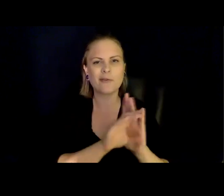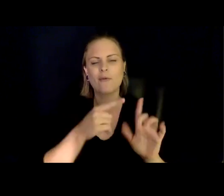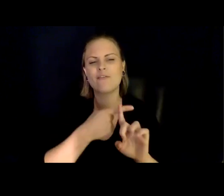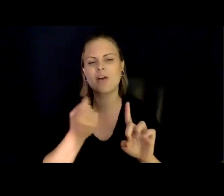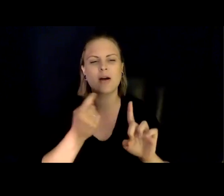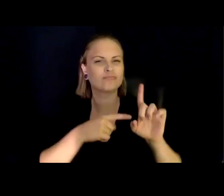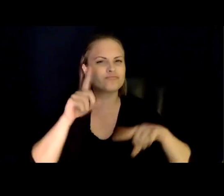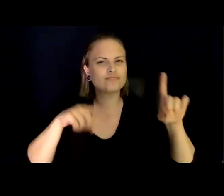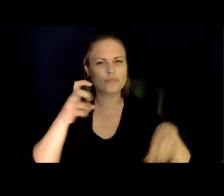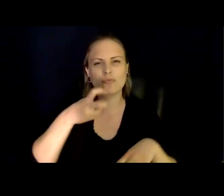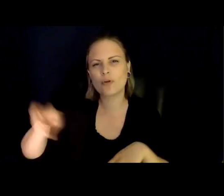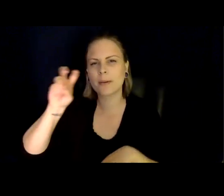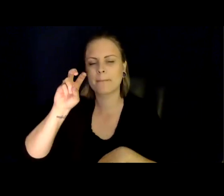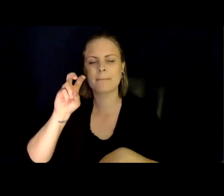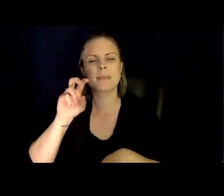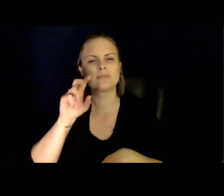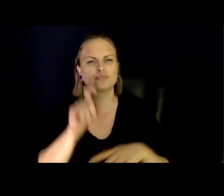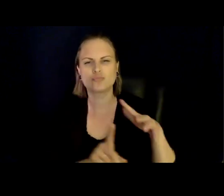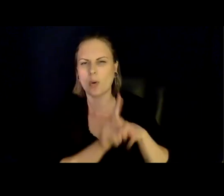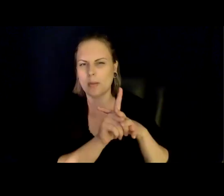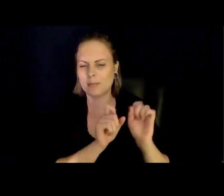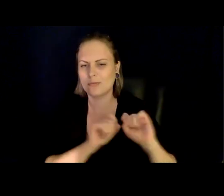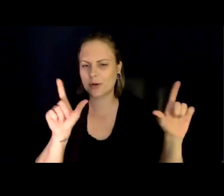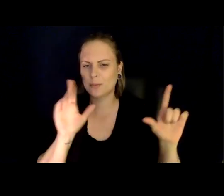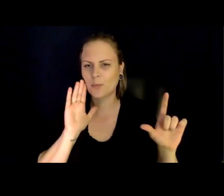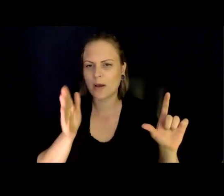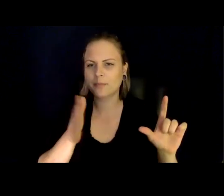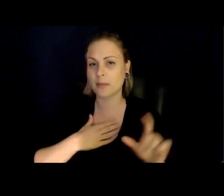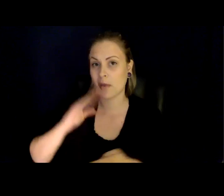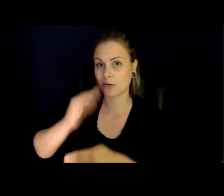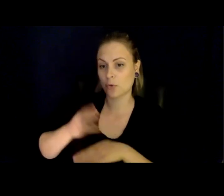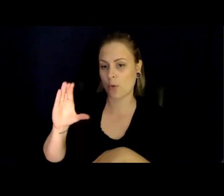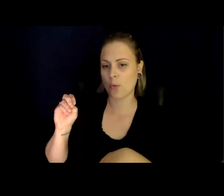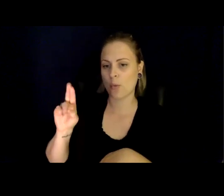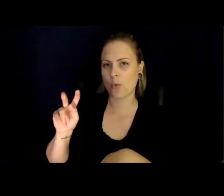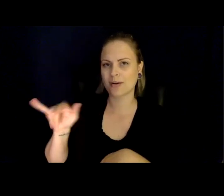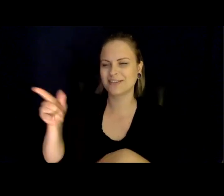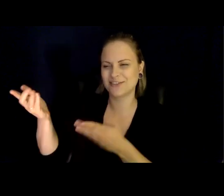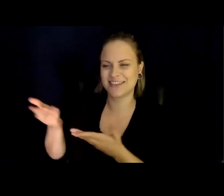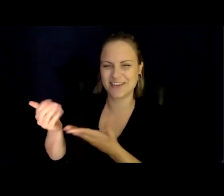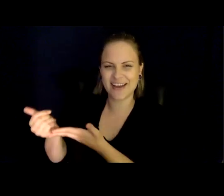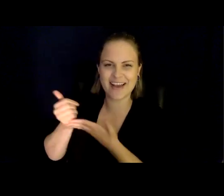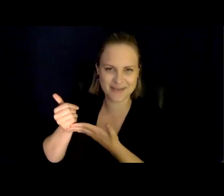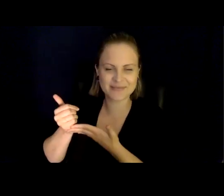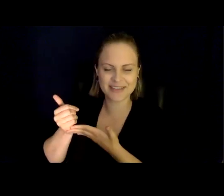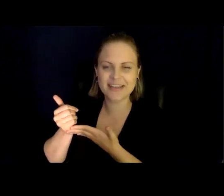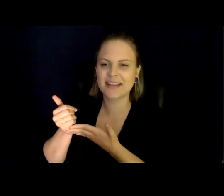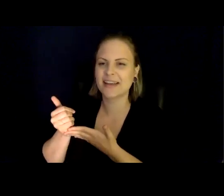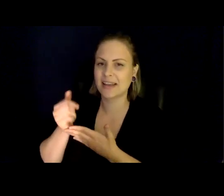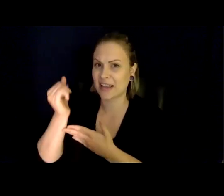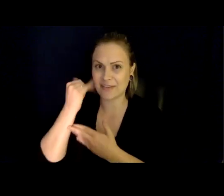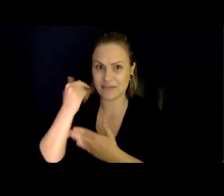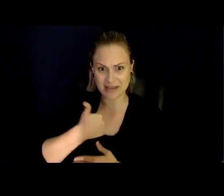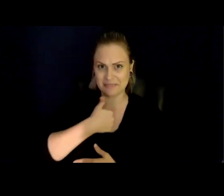various trips should appear on the screen. My daughter Courtney is here helping me, and because if I did it, I'd